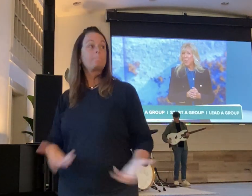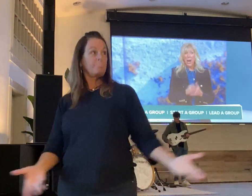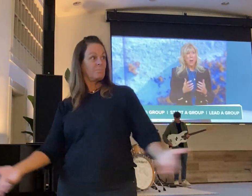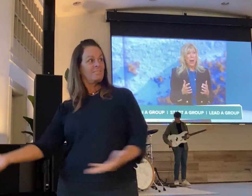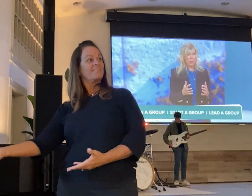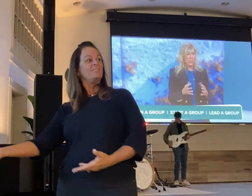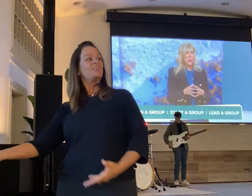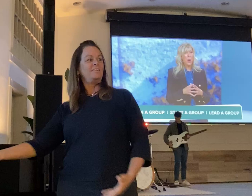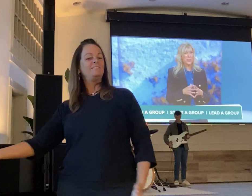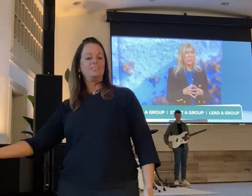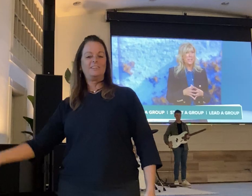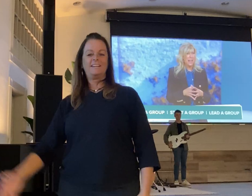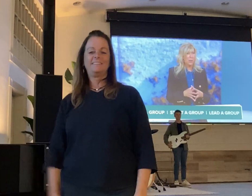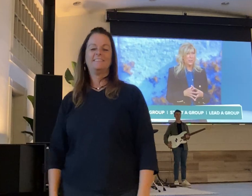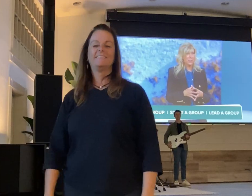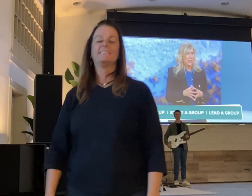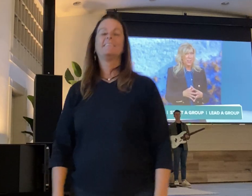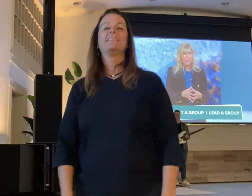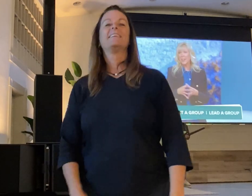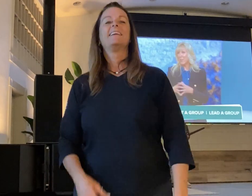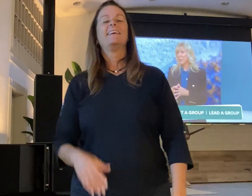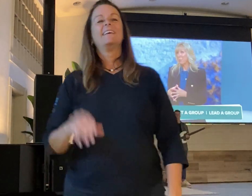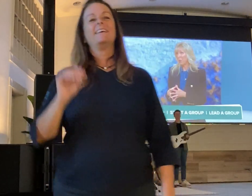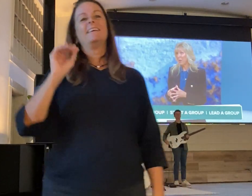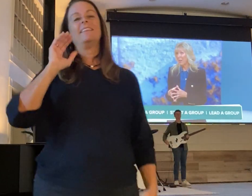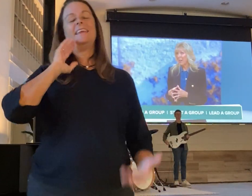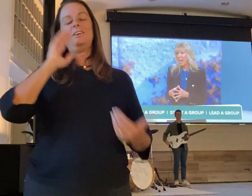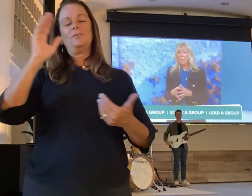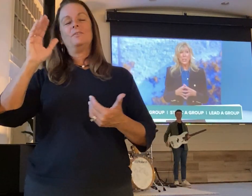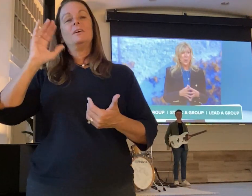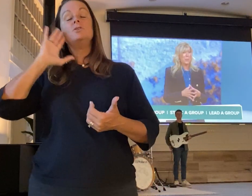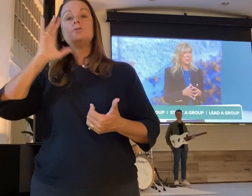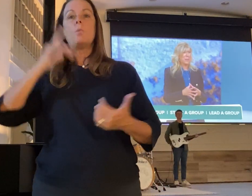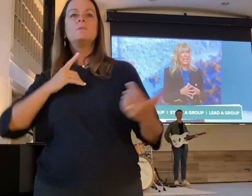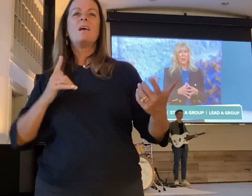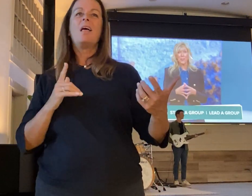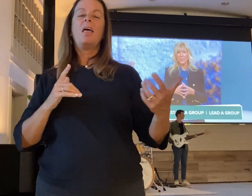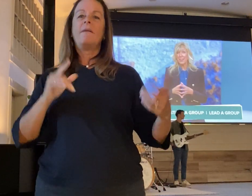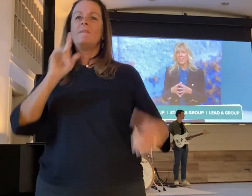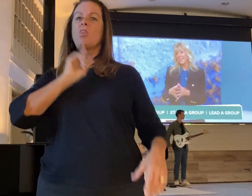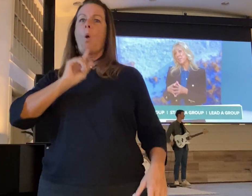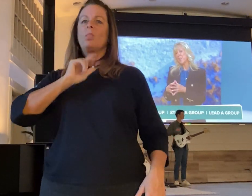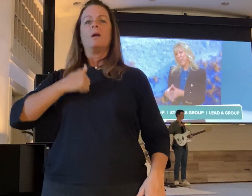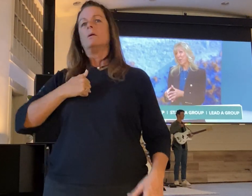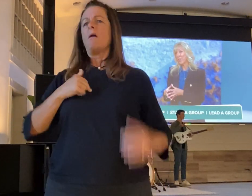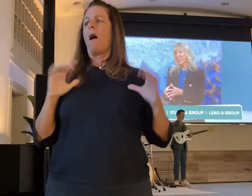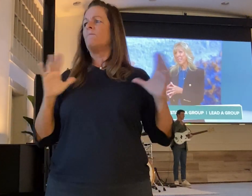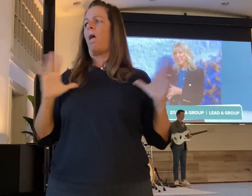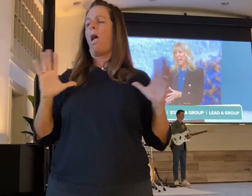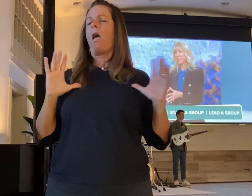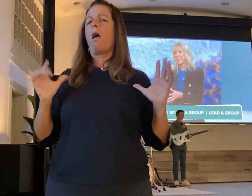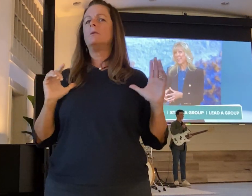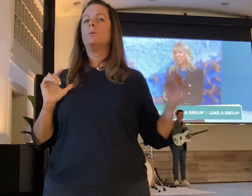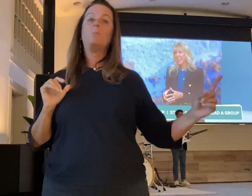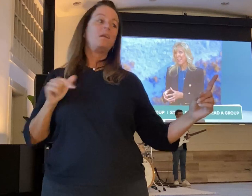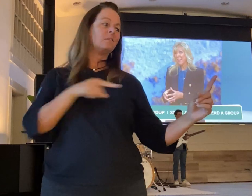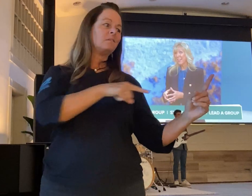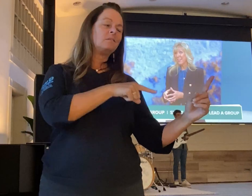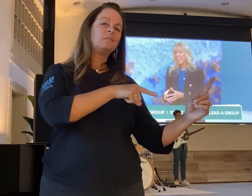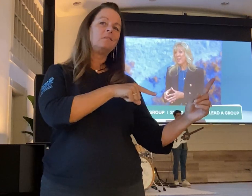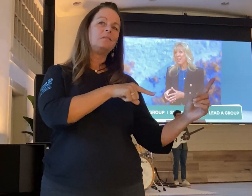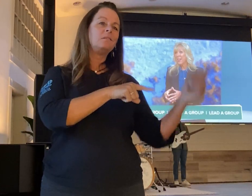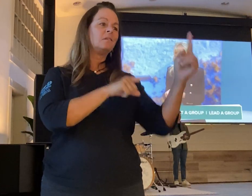faith. Well, how about you help somebody else find your people? How about you help somebody else dig for their